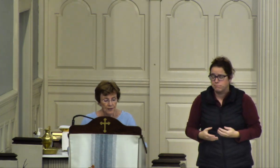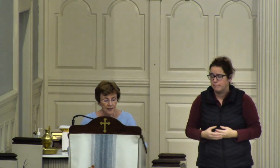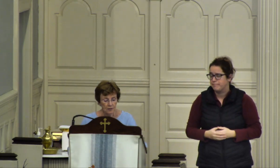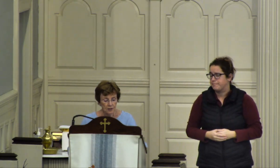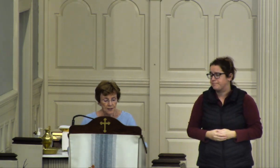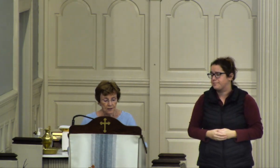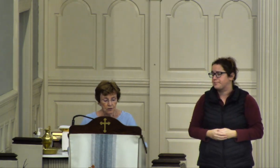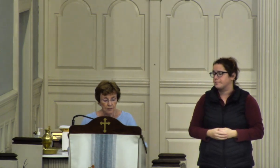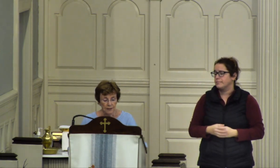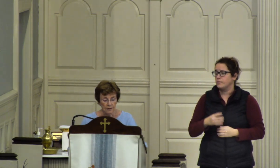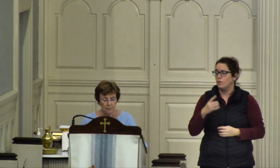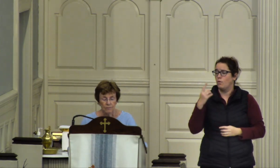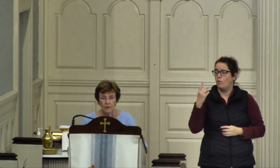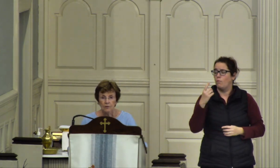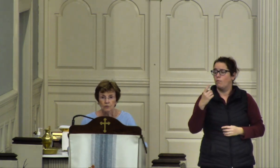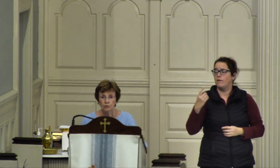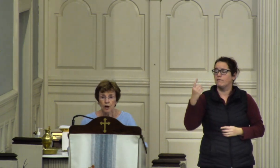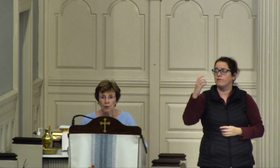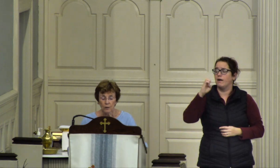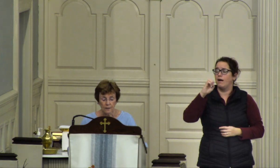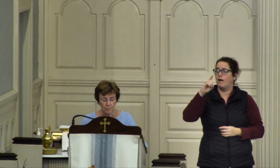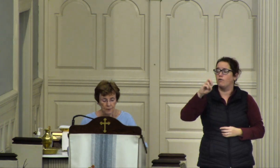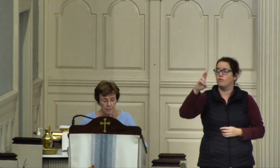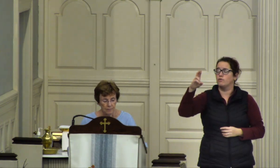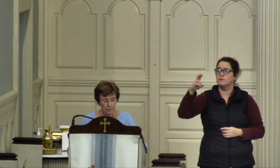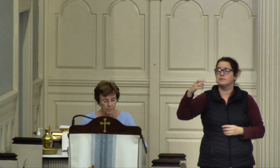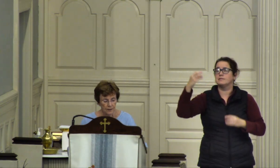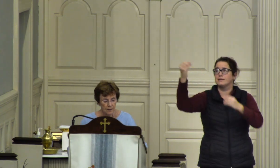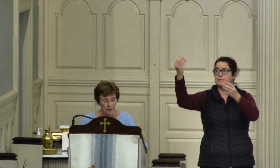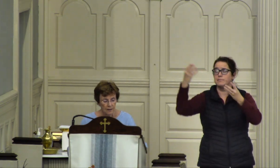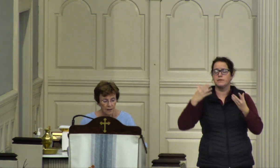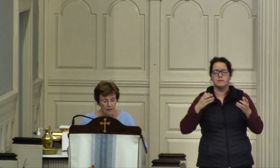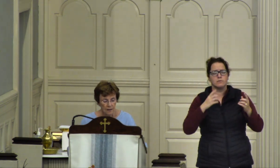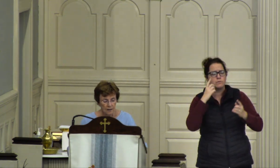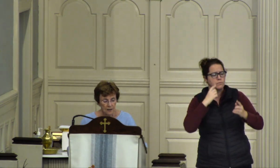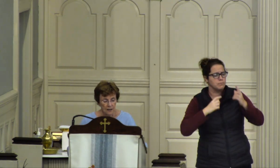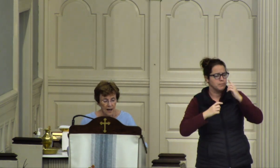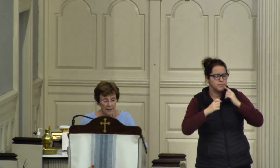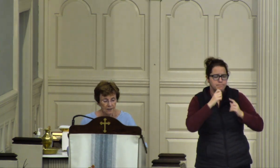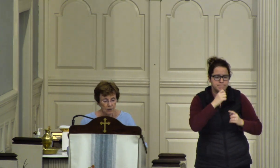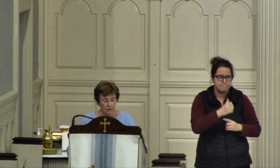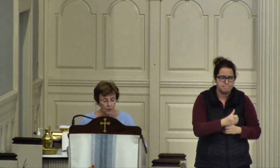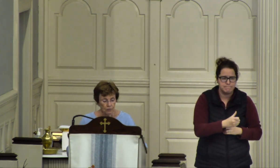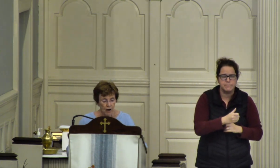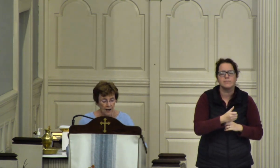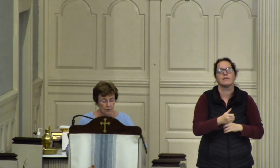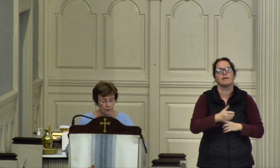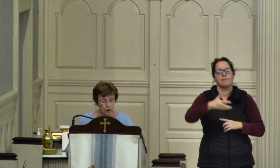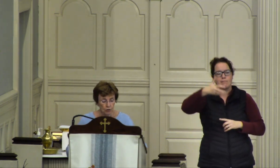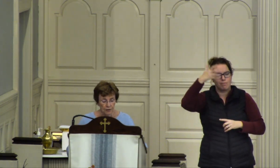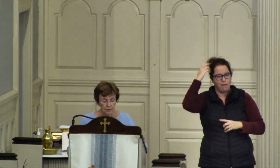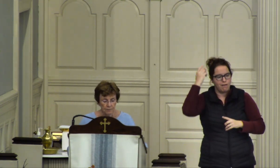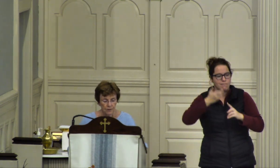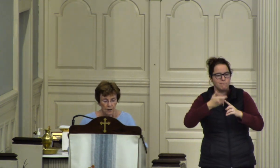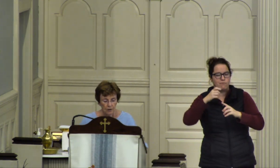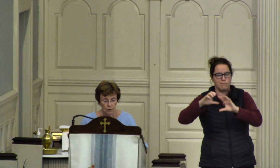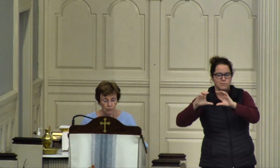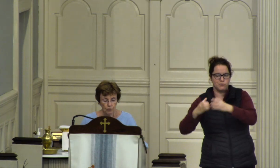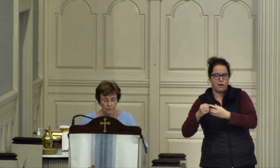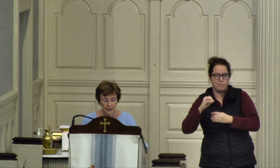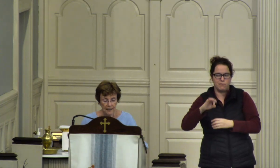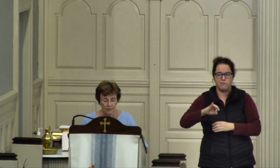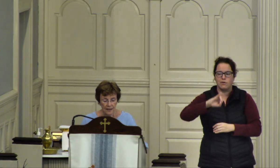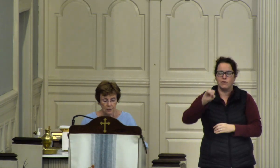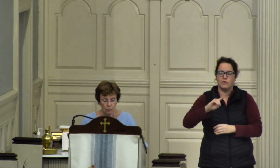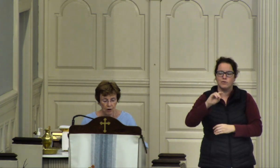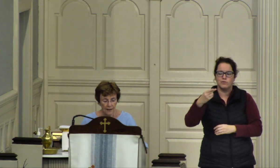One of the elders said to me, "Do not weep. The Lion of the tribe of Judah, the Root